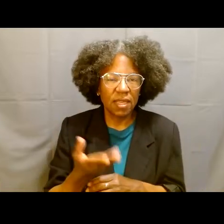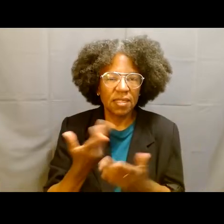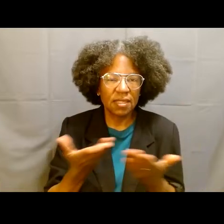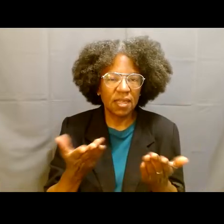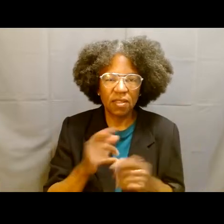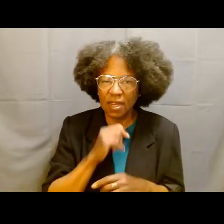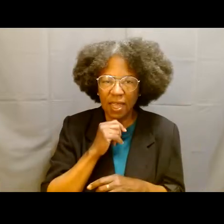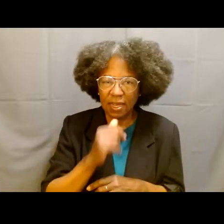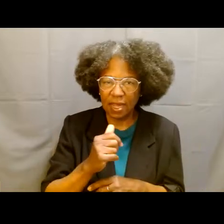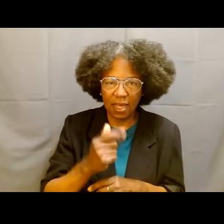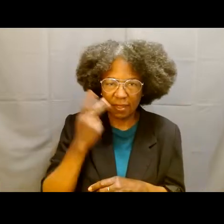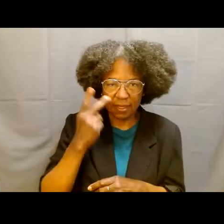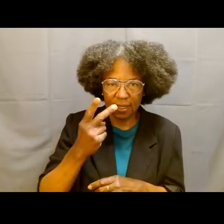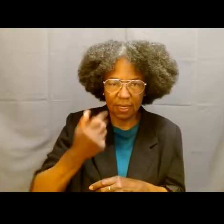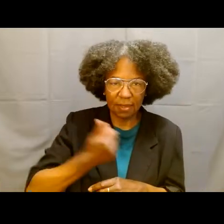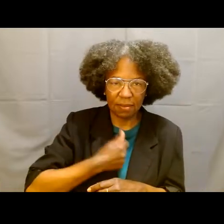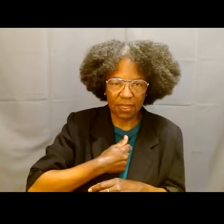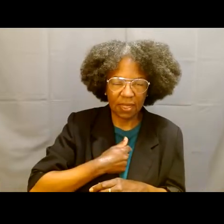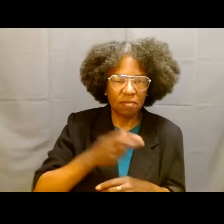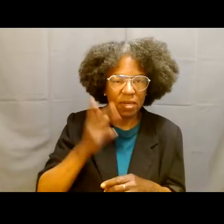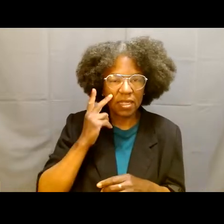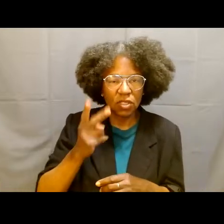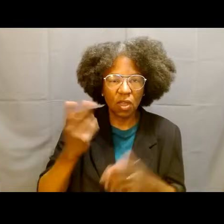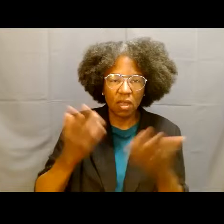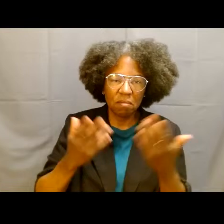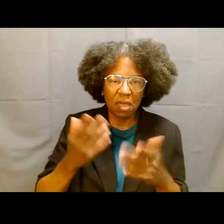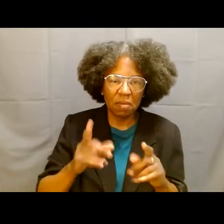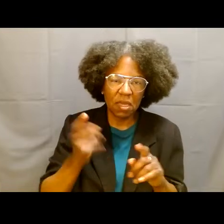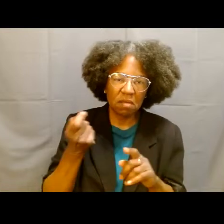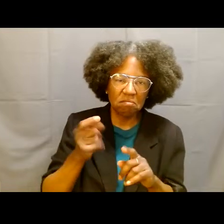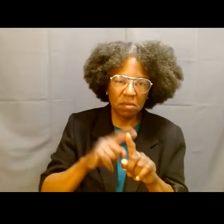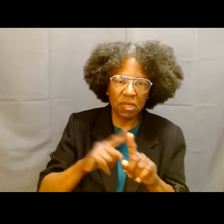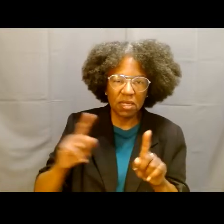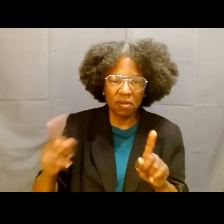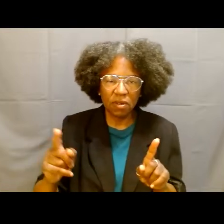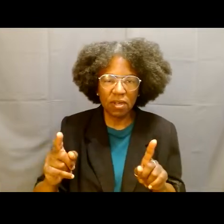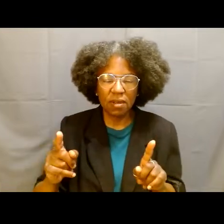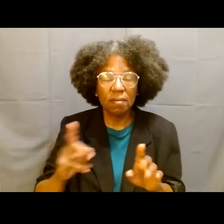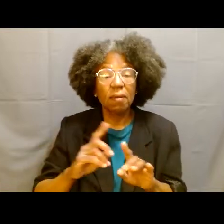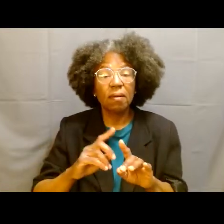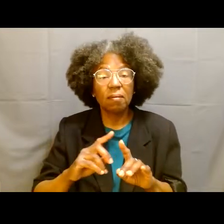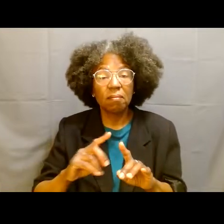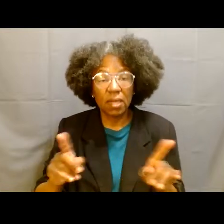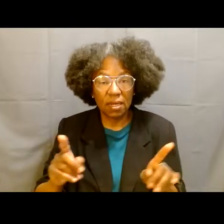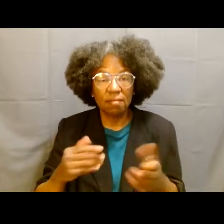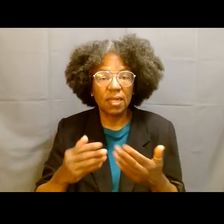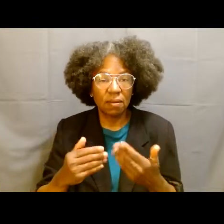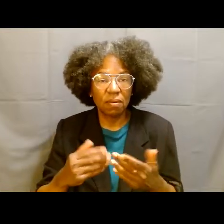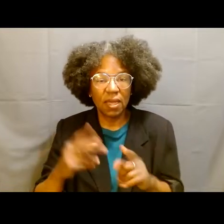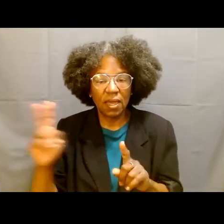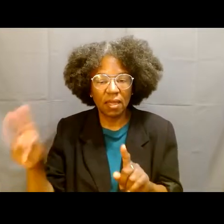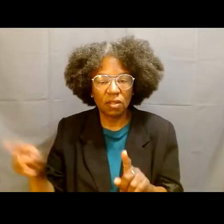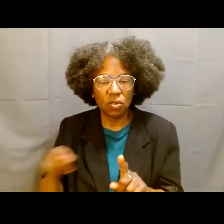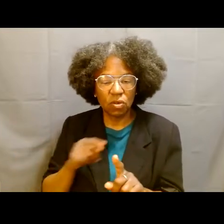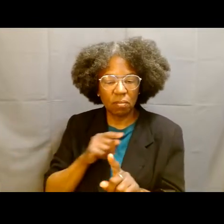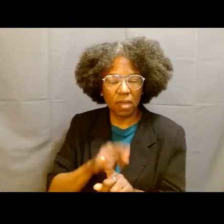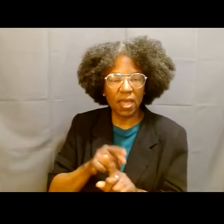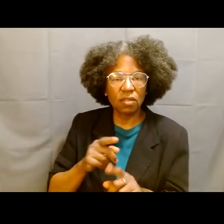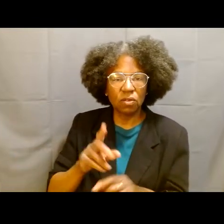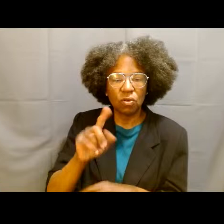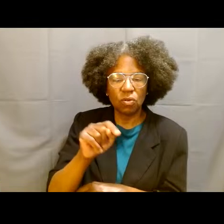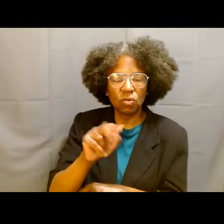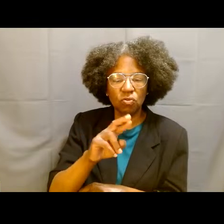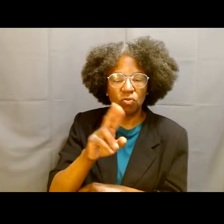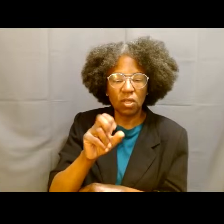You know, I saw it maybe in a different light, but anyway, I'm going to circle back to the trustees who thought they